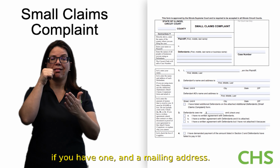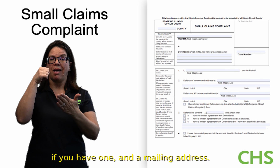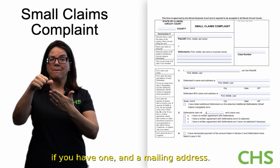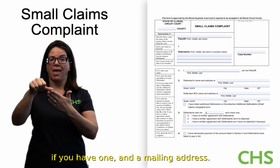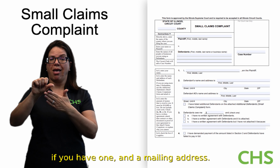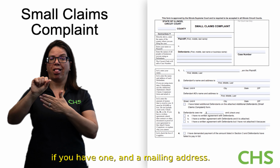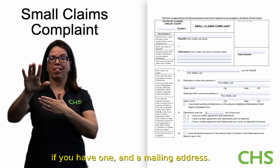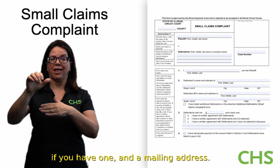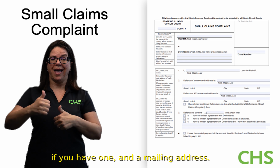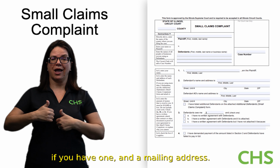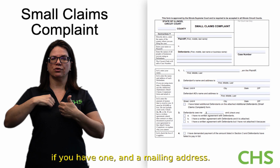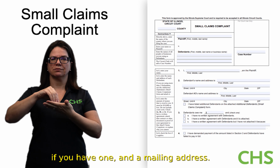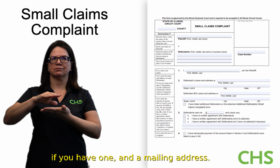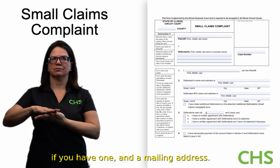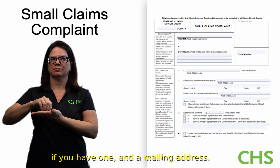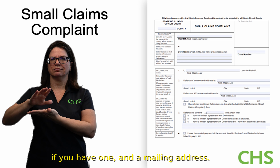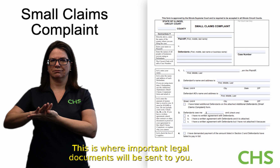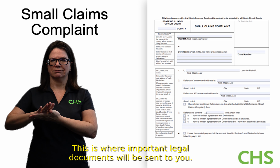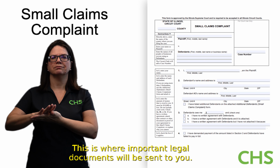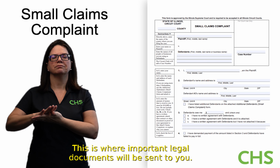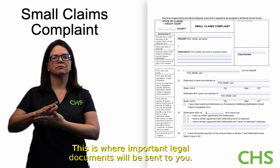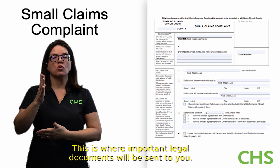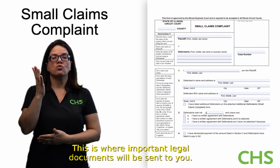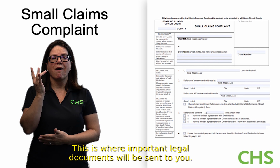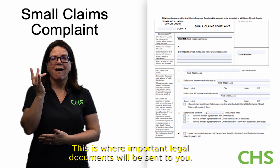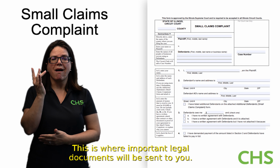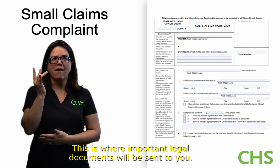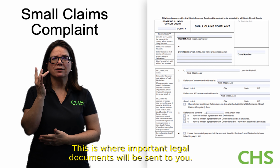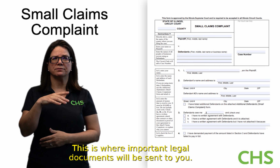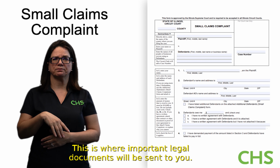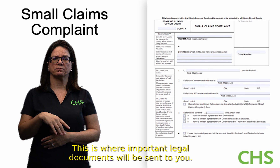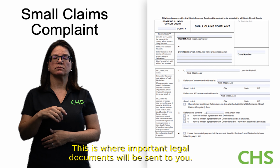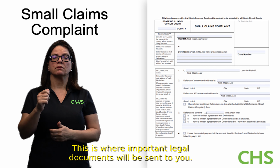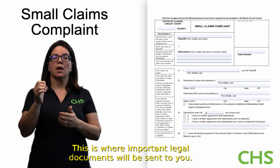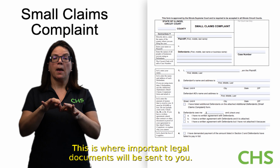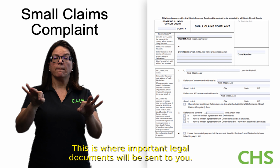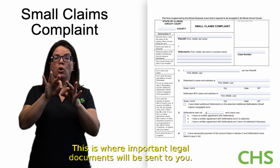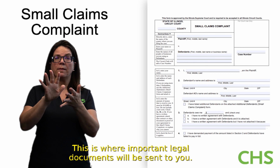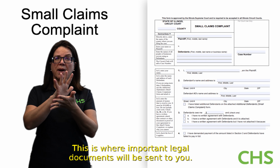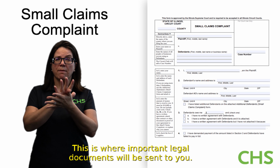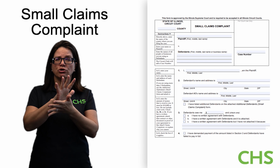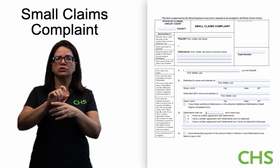and a mailing address. This is where important legal documents will be sent to you.